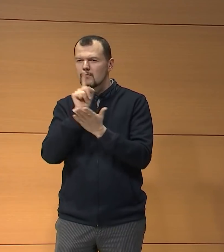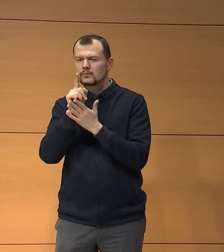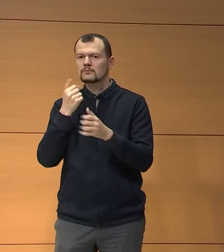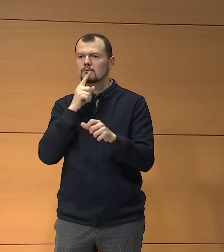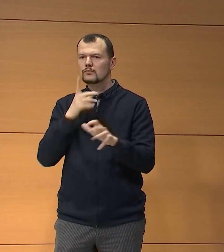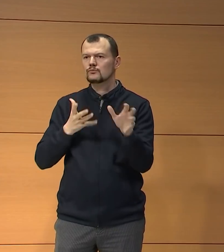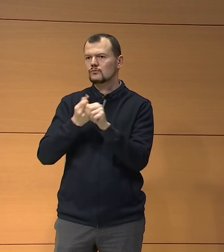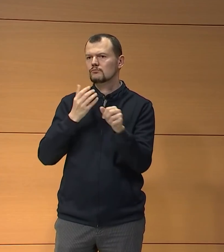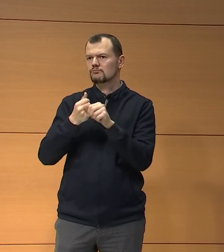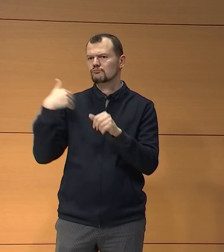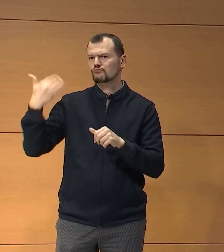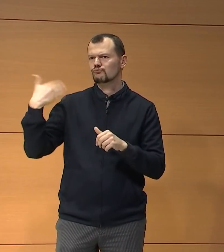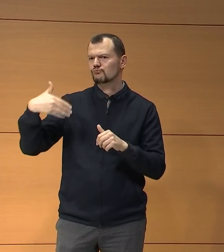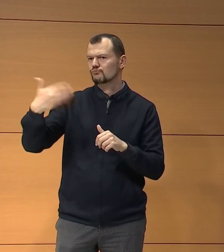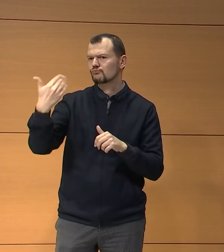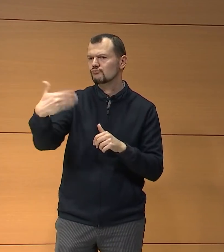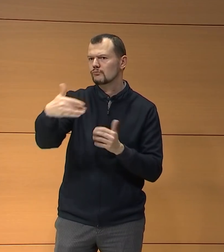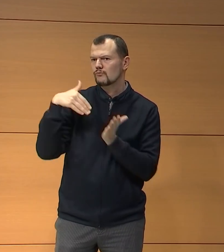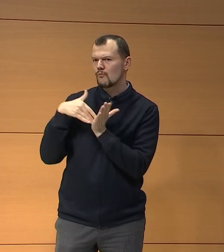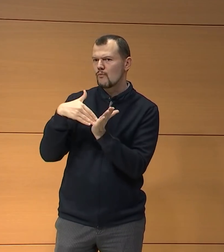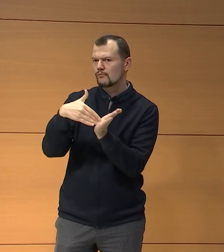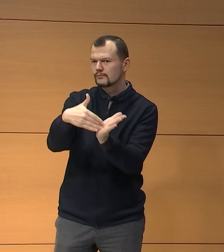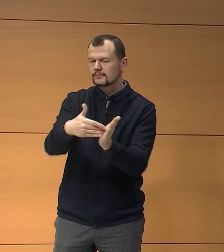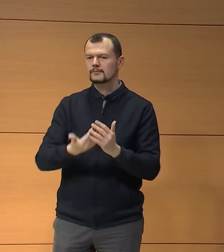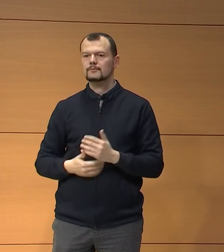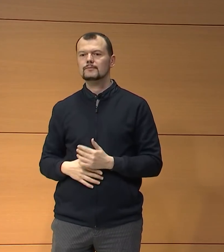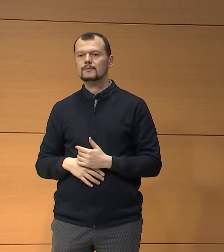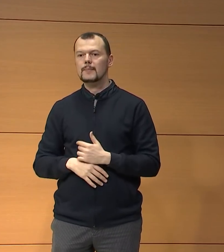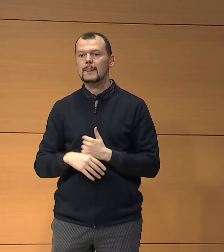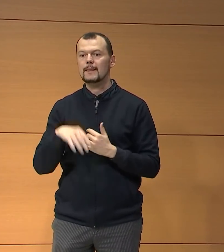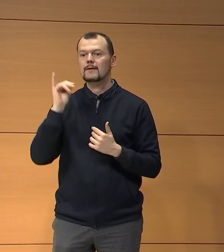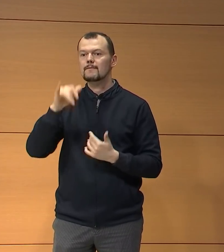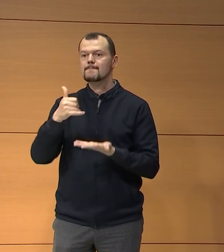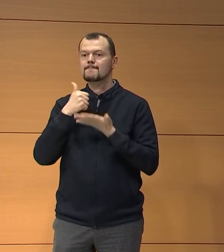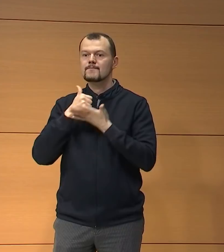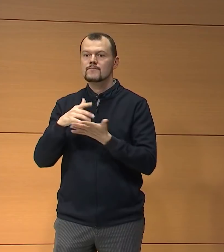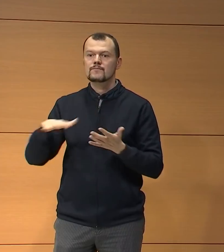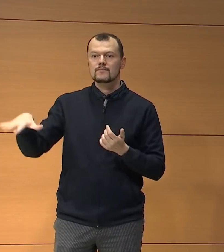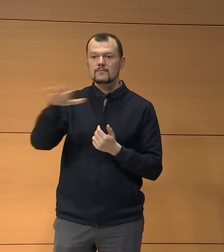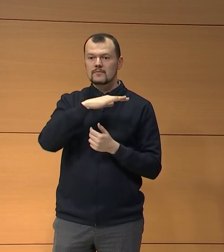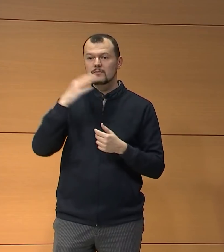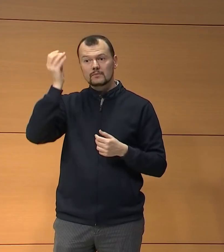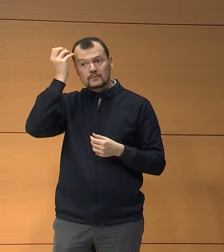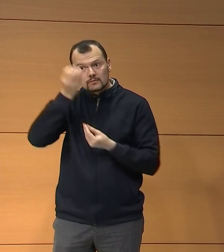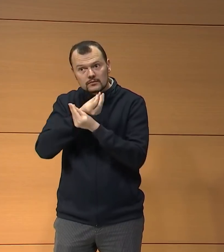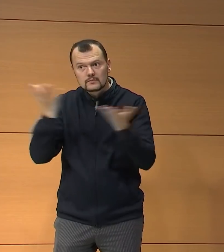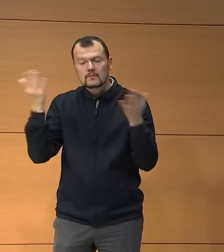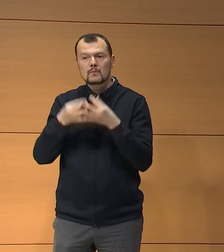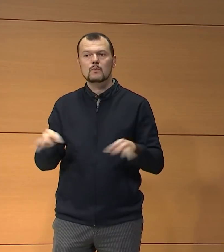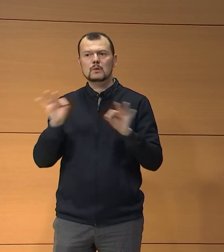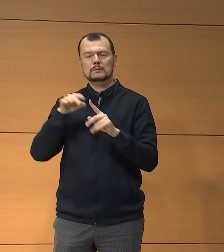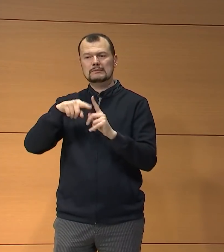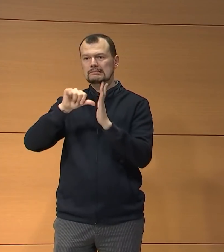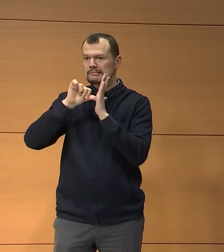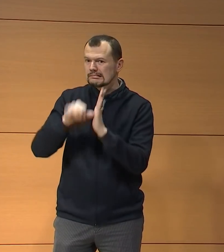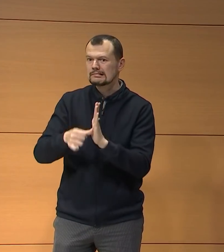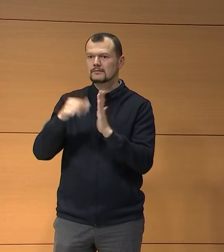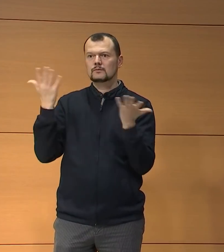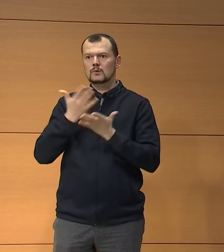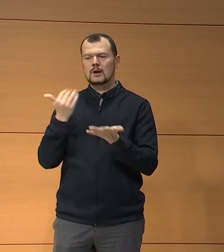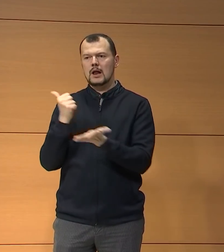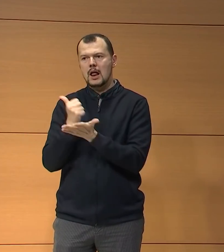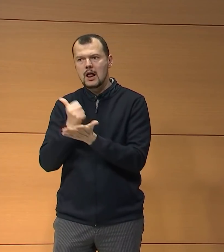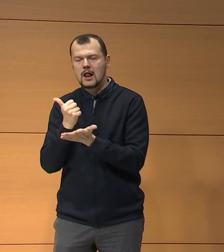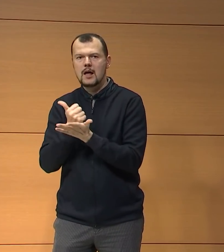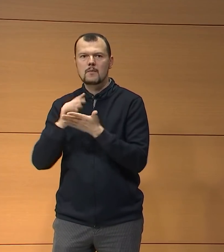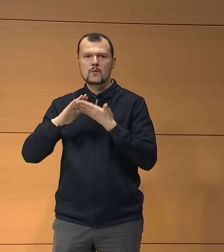you to do to help us, and it's critical that everyone help us during this challenging time. First, when seeking out